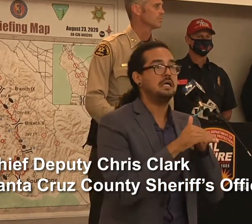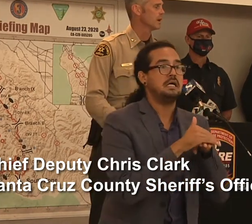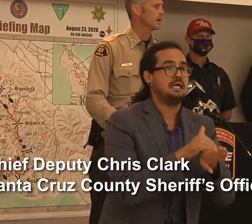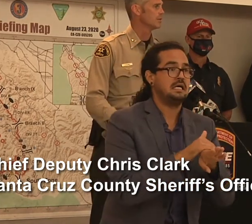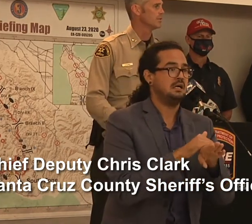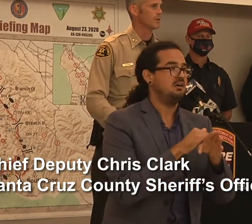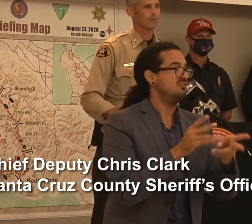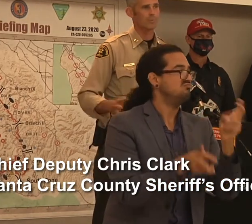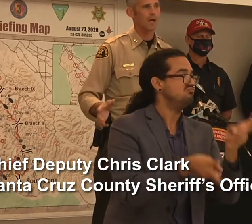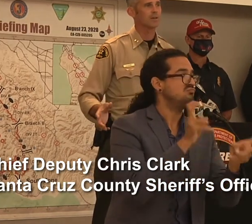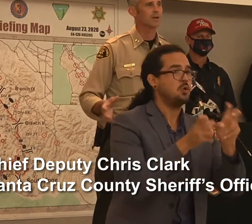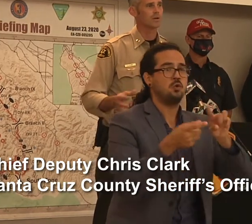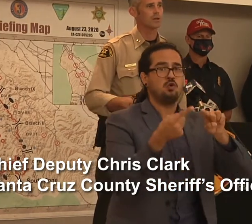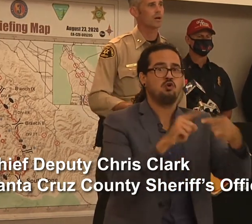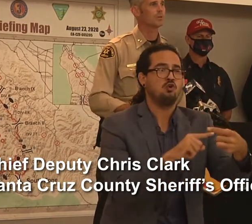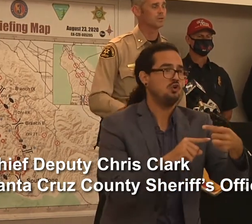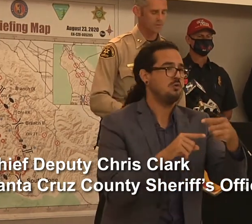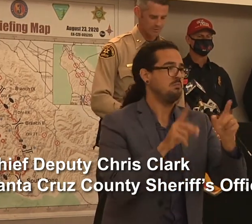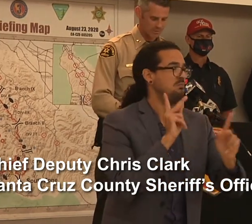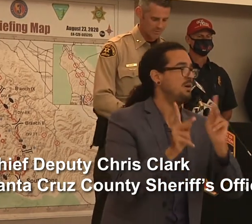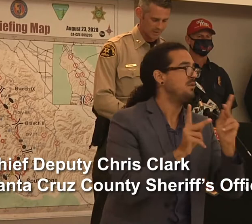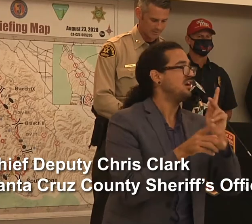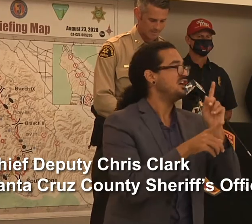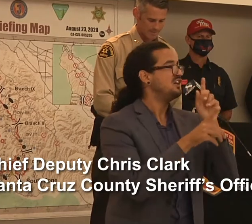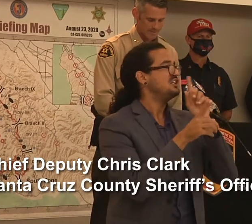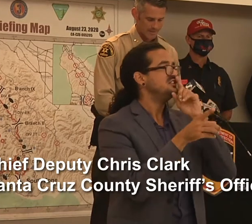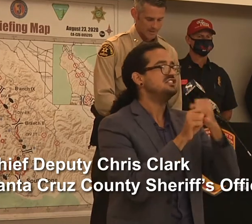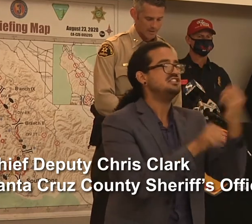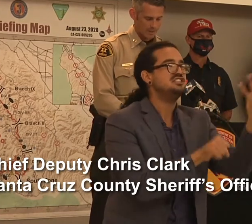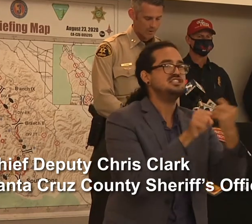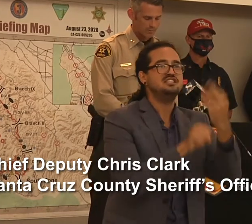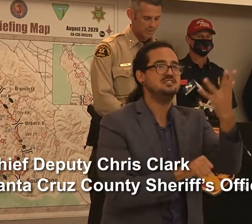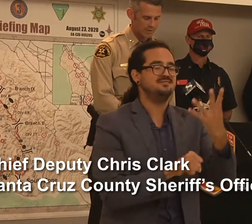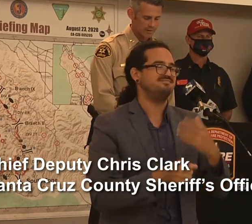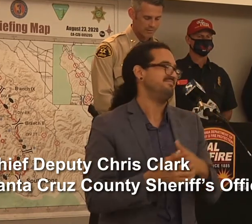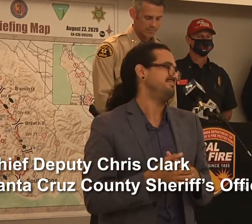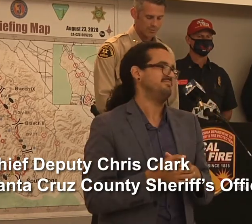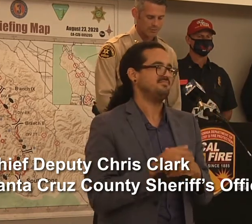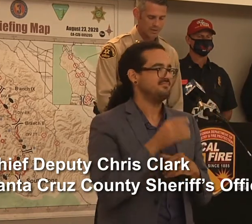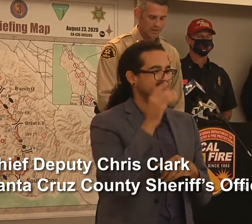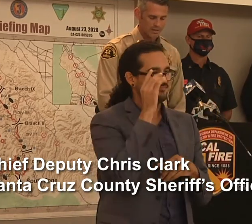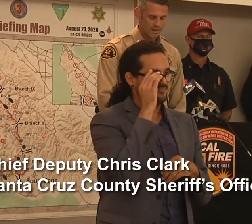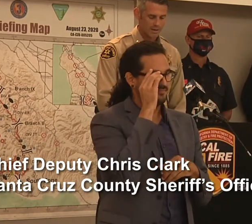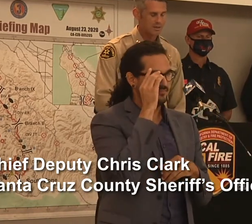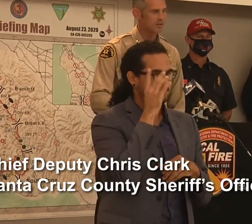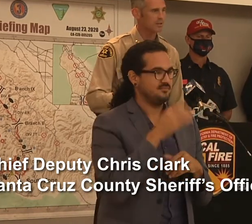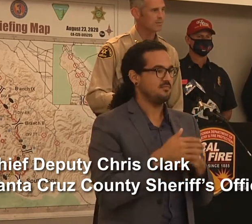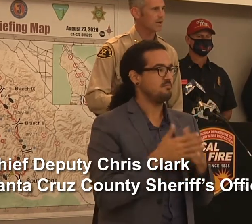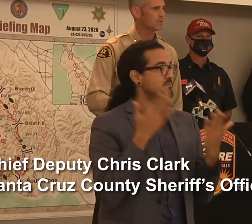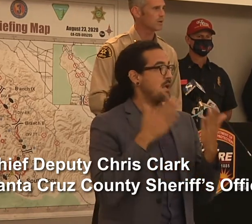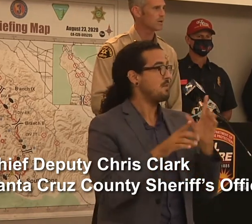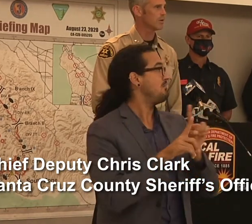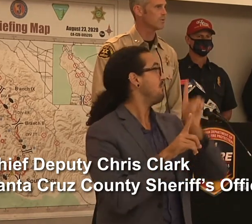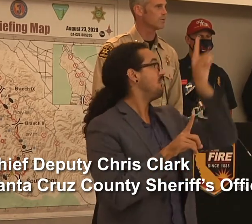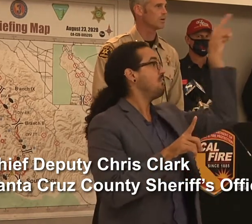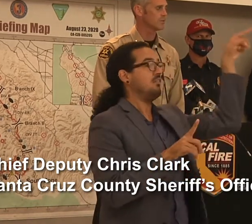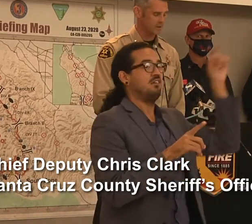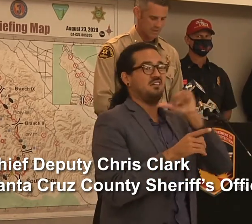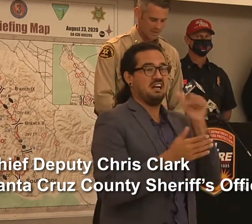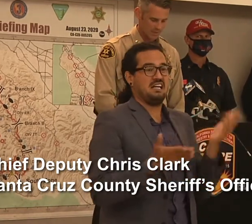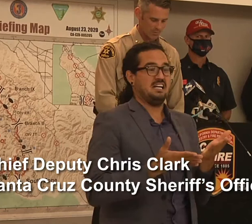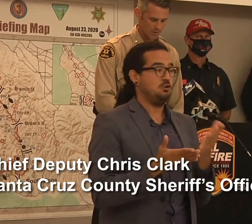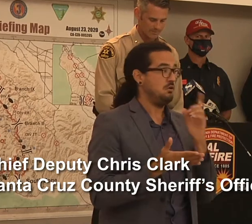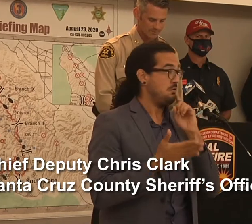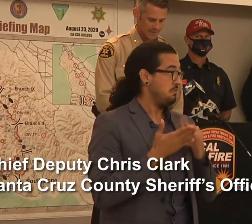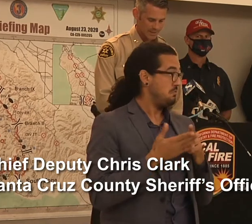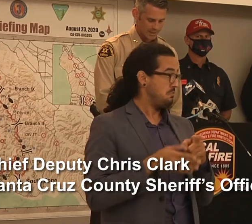or they're from out of the area coming to do the same thing. We also contacted a person today in the evacuated area. We arrested him.